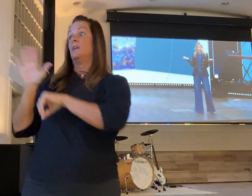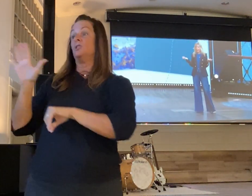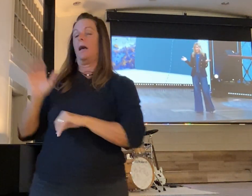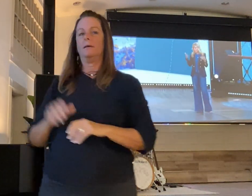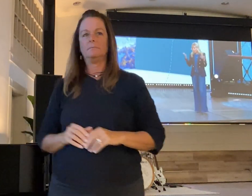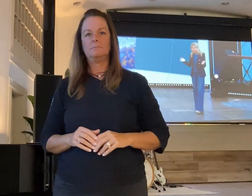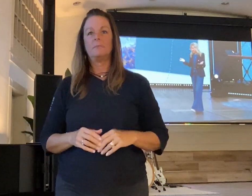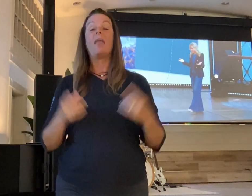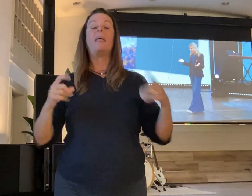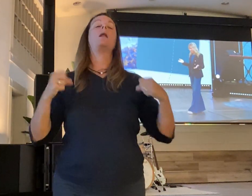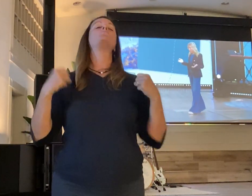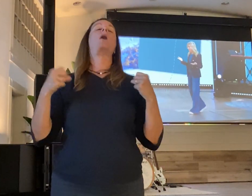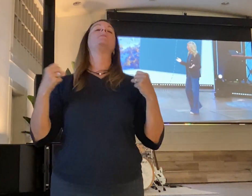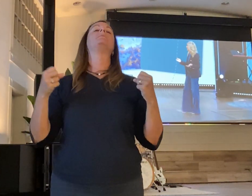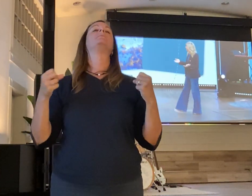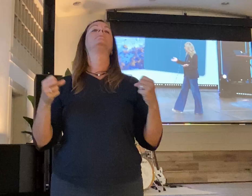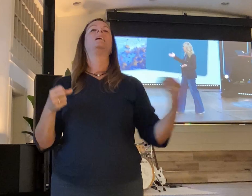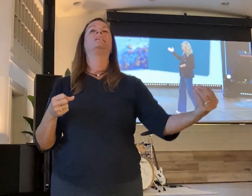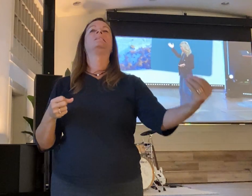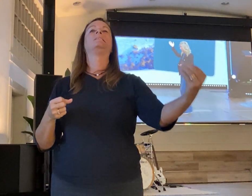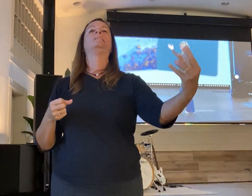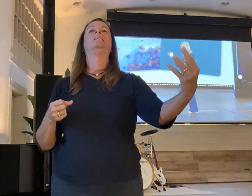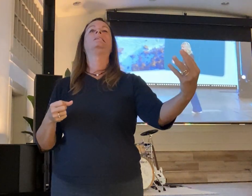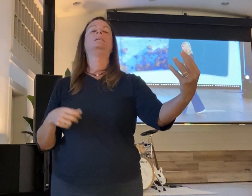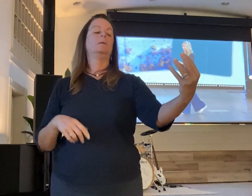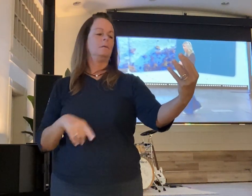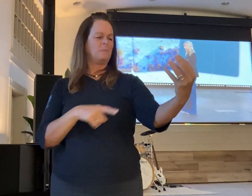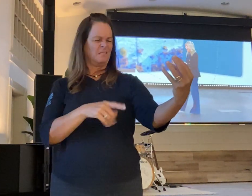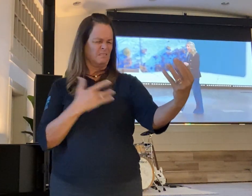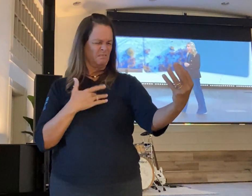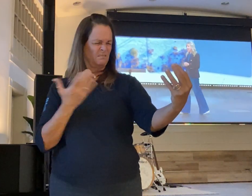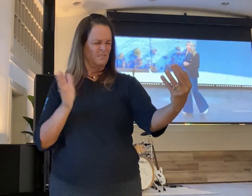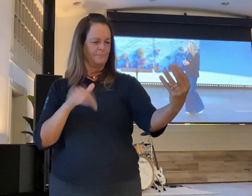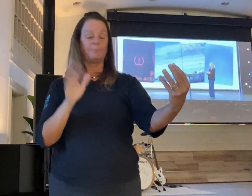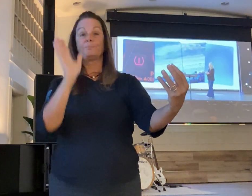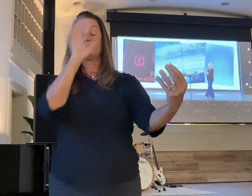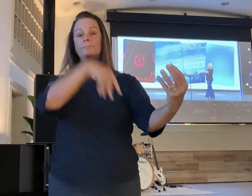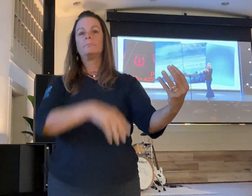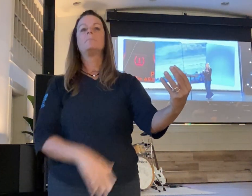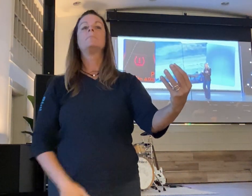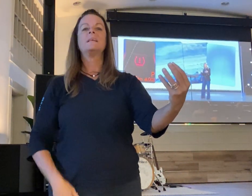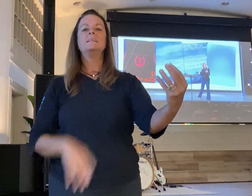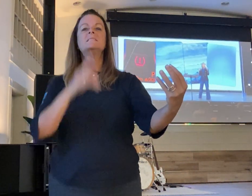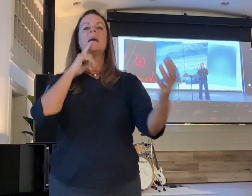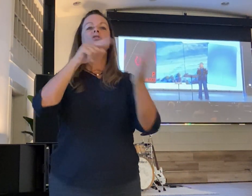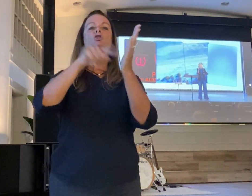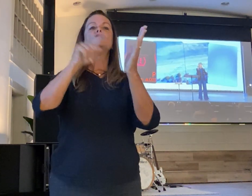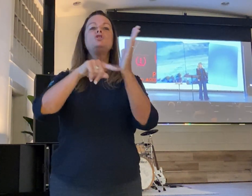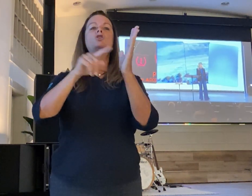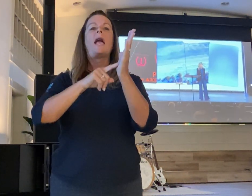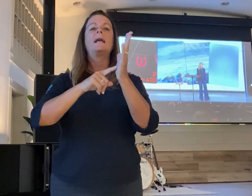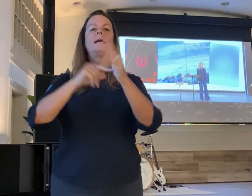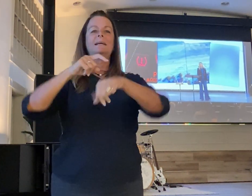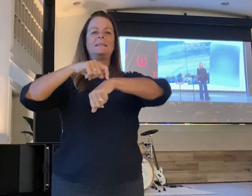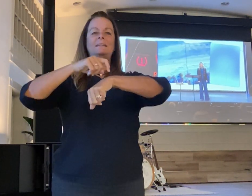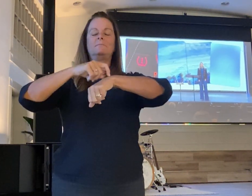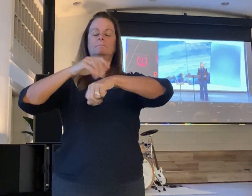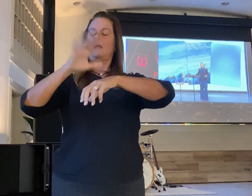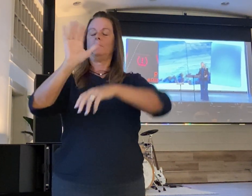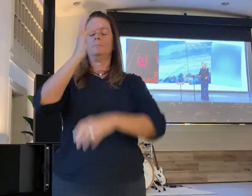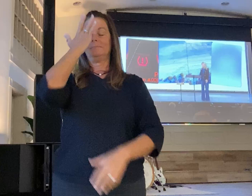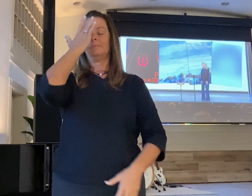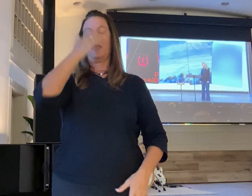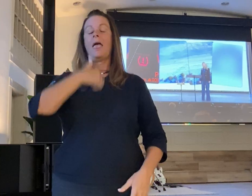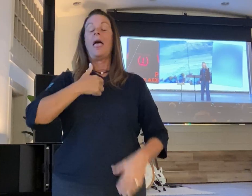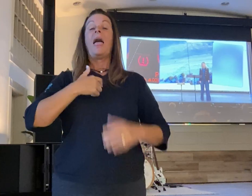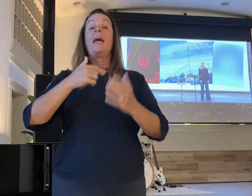my car, right? And so I'm driving down the road, and this random light shows up in my car, and it says to check my tire pressure.